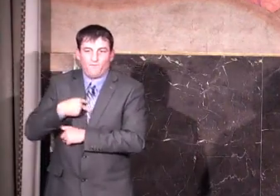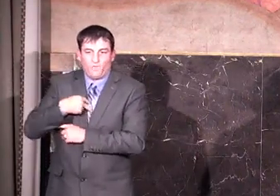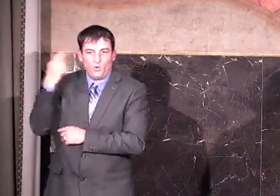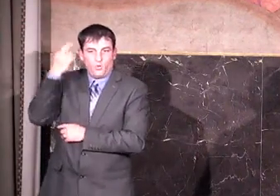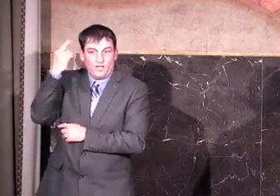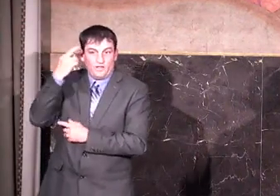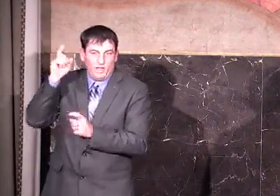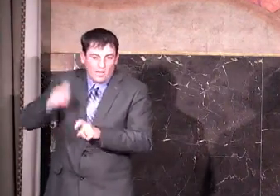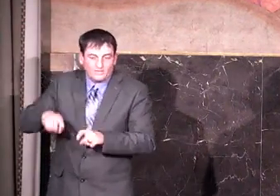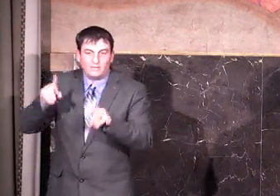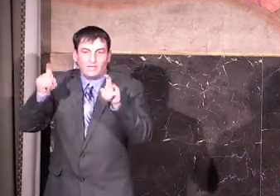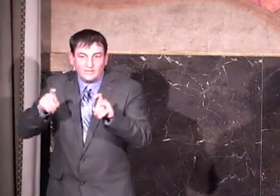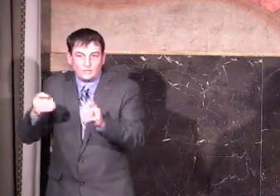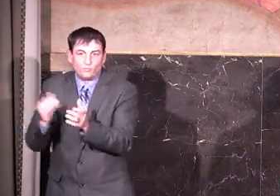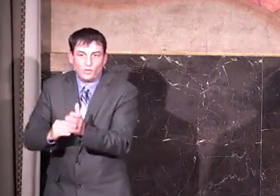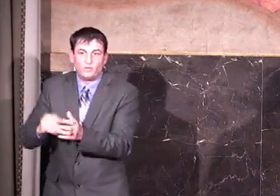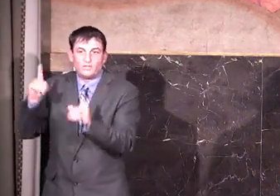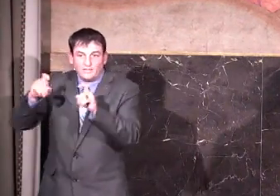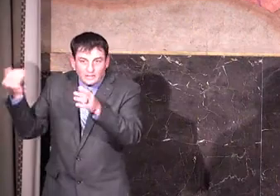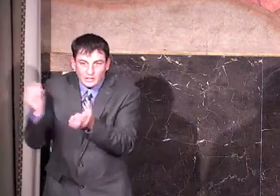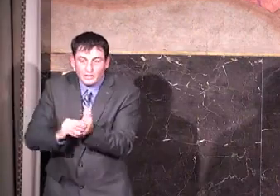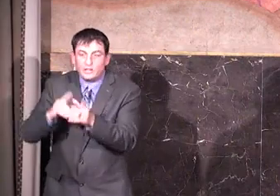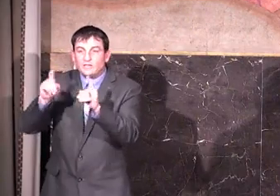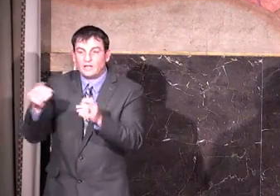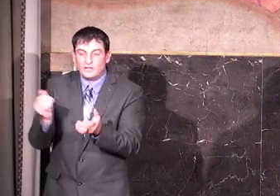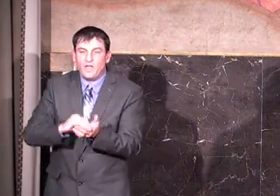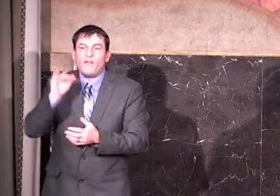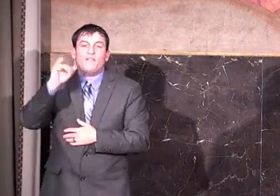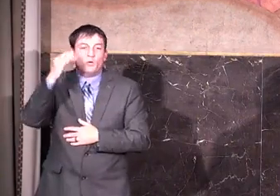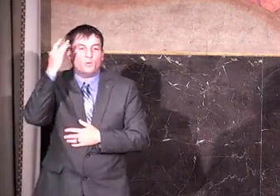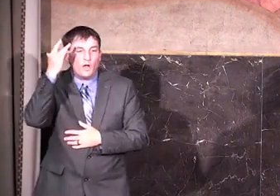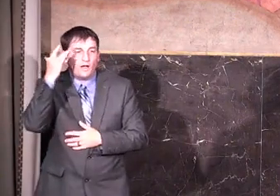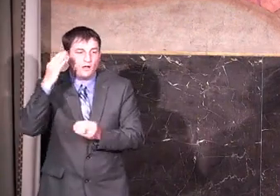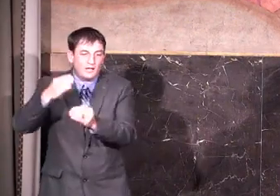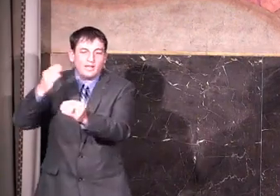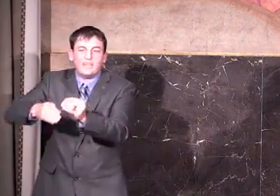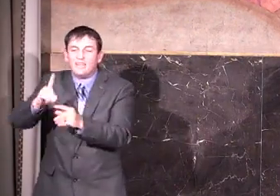of, what's the deadline for reaching everybody kind of more in context as well.